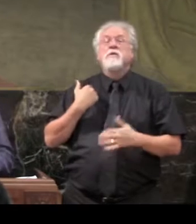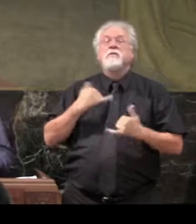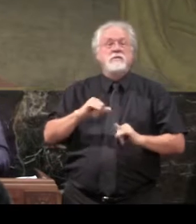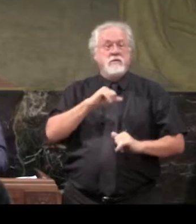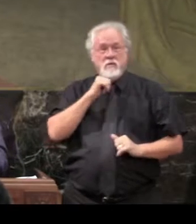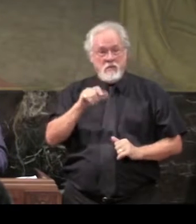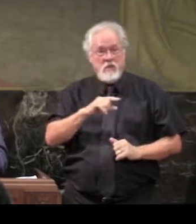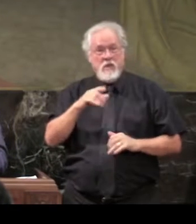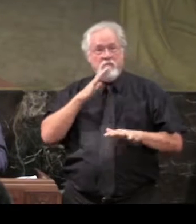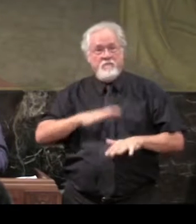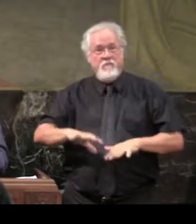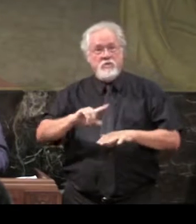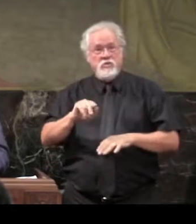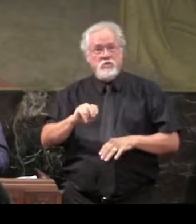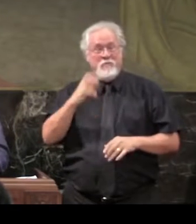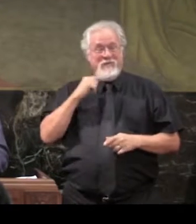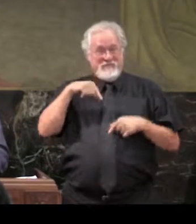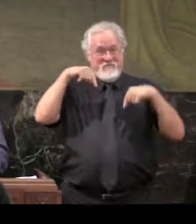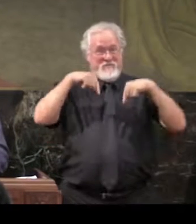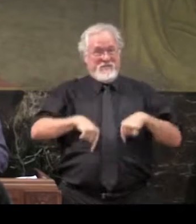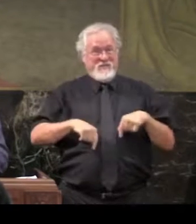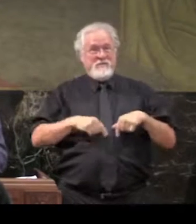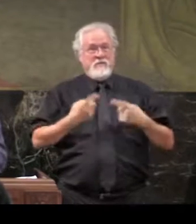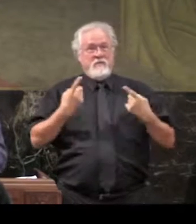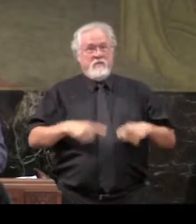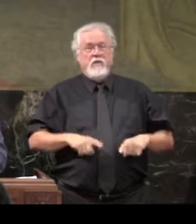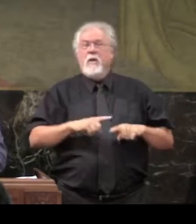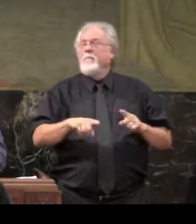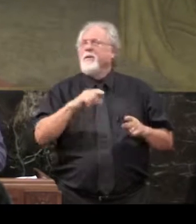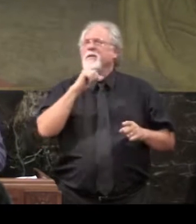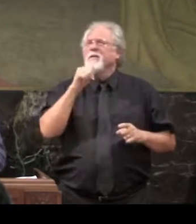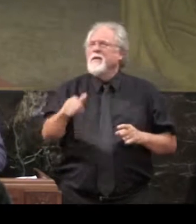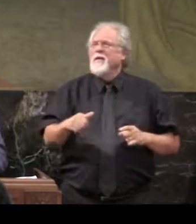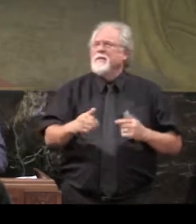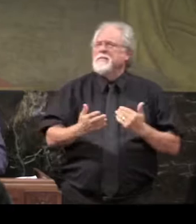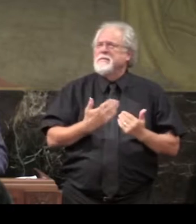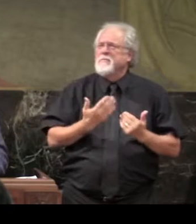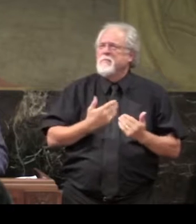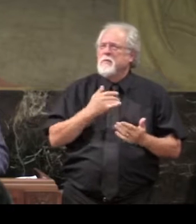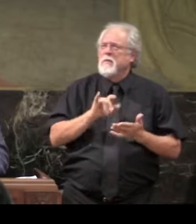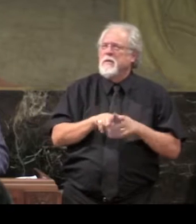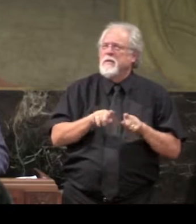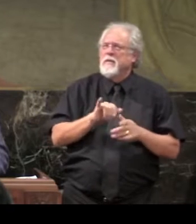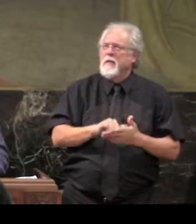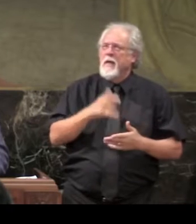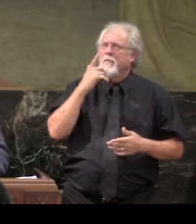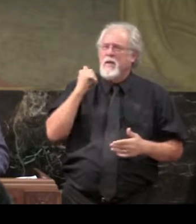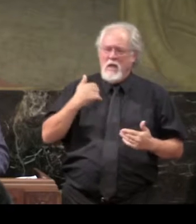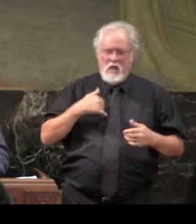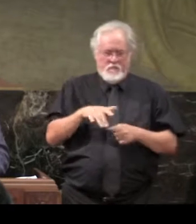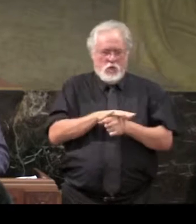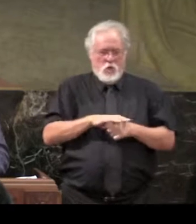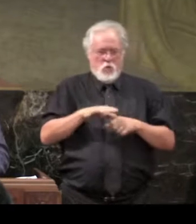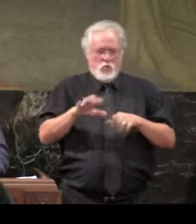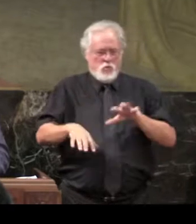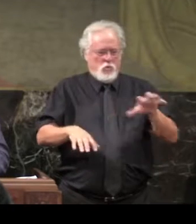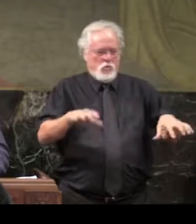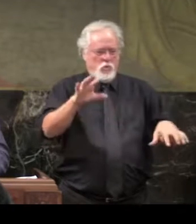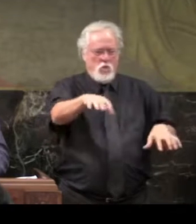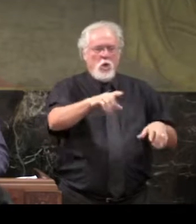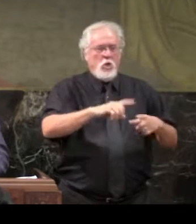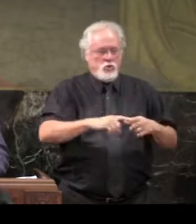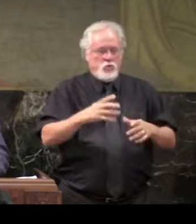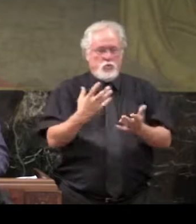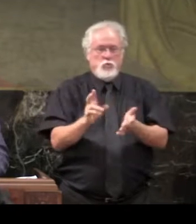because of this flood event. But it's not quite that simple, because you have local governments, in order to